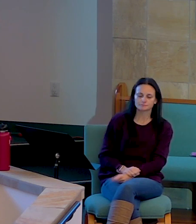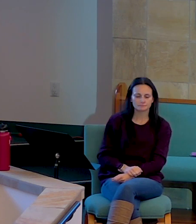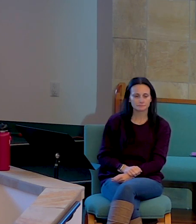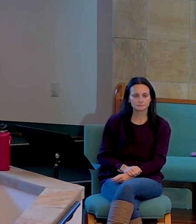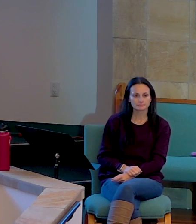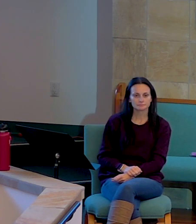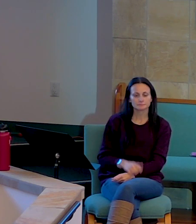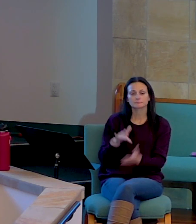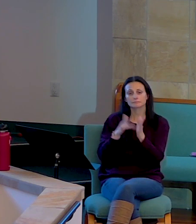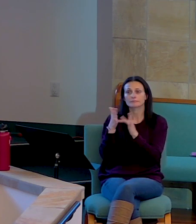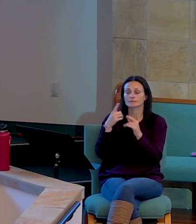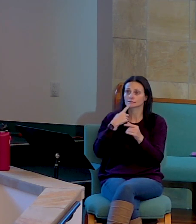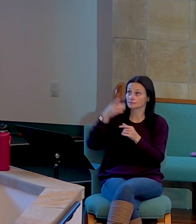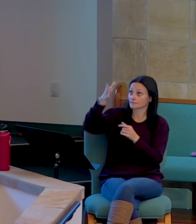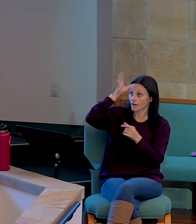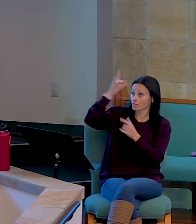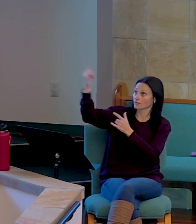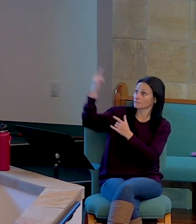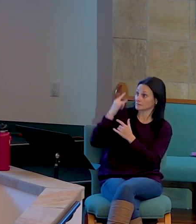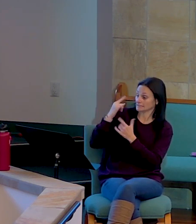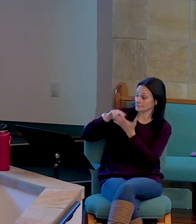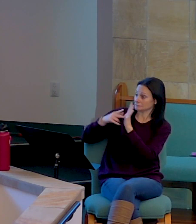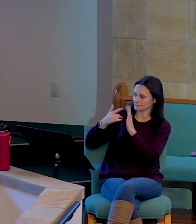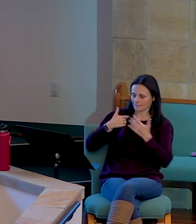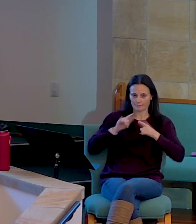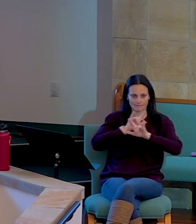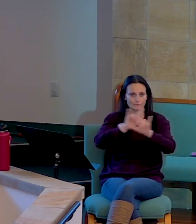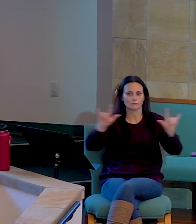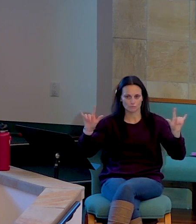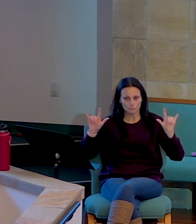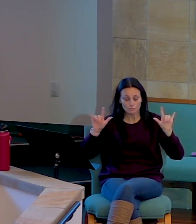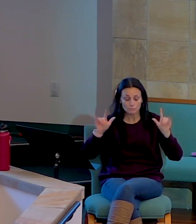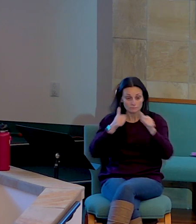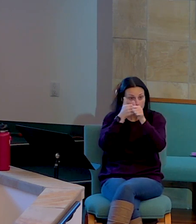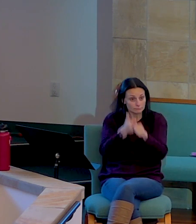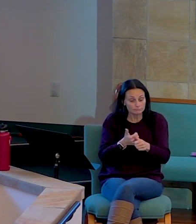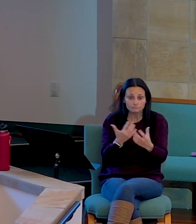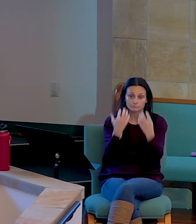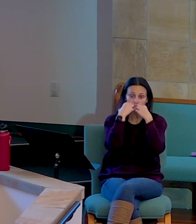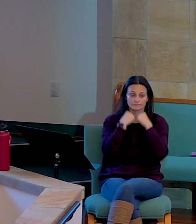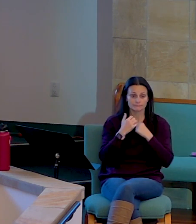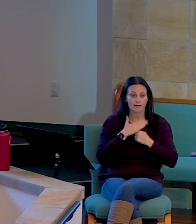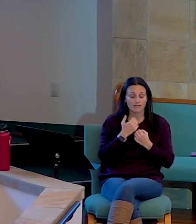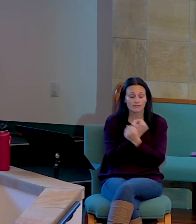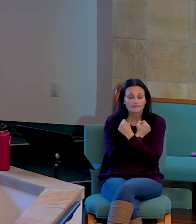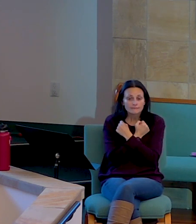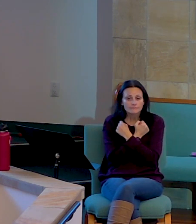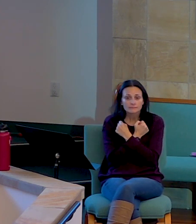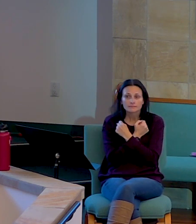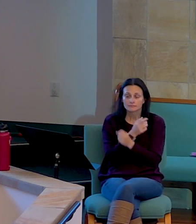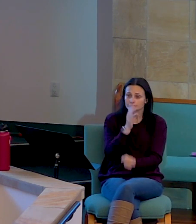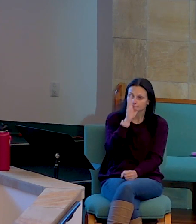Jesus says, as the Father has loved me, so I love you. Abide in my love. It is a flat